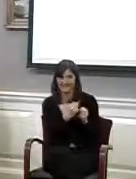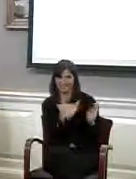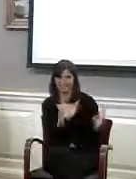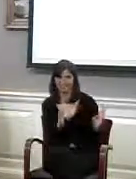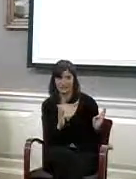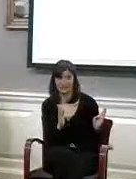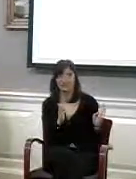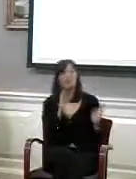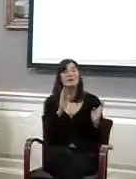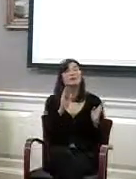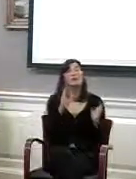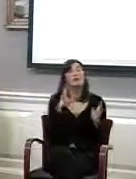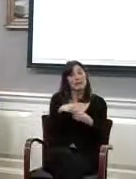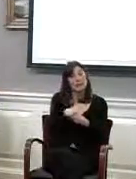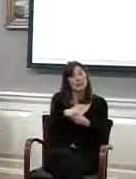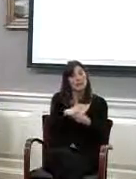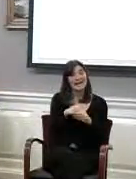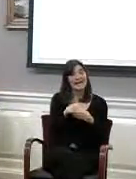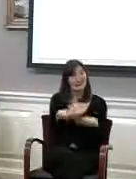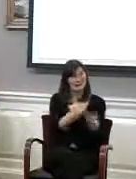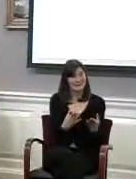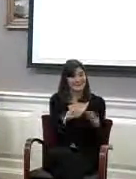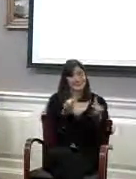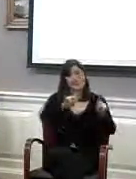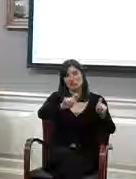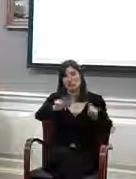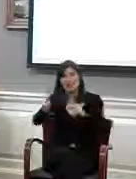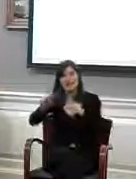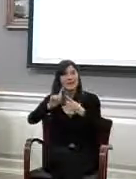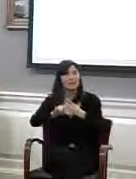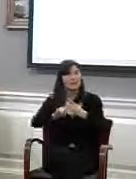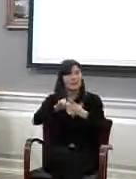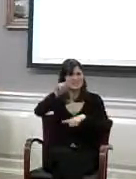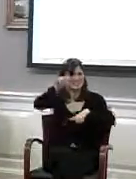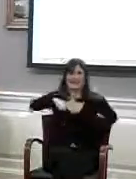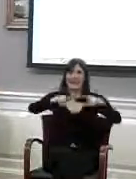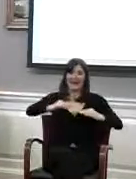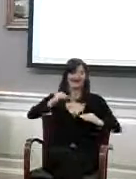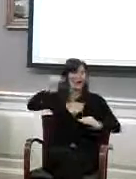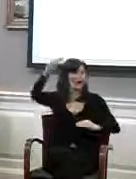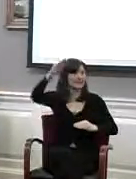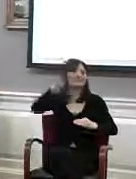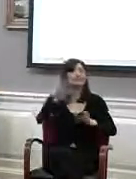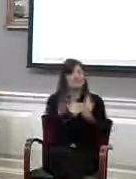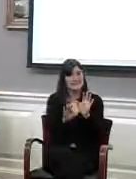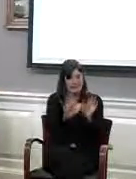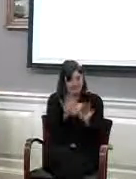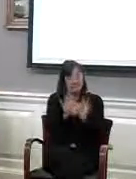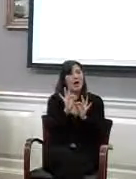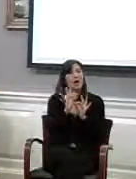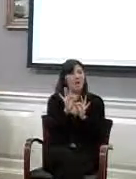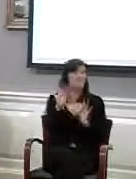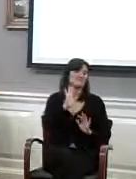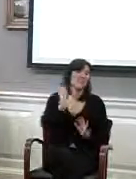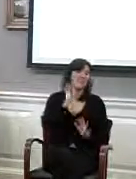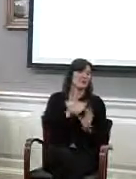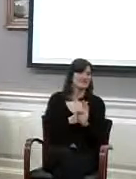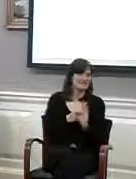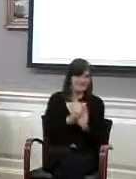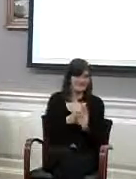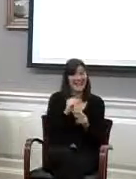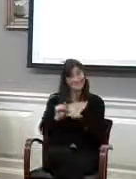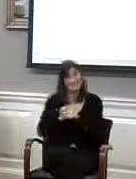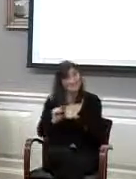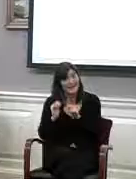the administration of surveys to a stratified sample of former participants, as well as to all the trainers, focus group discussions